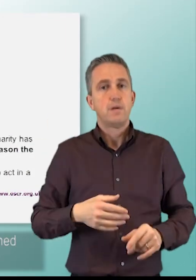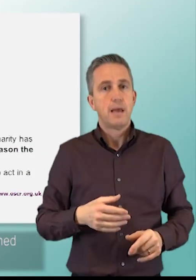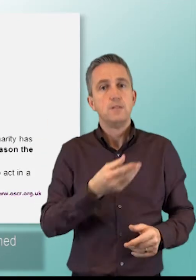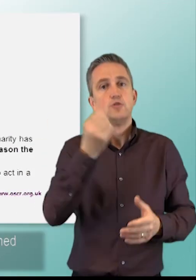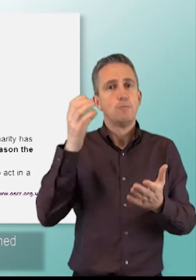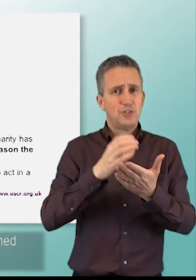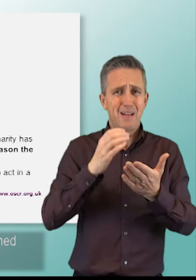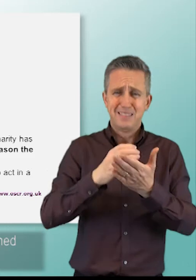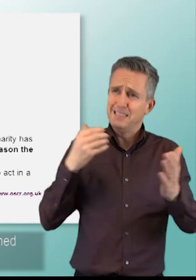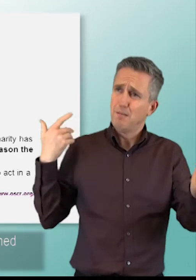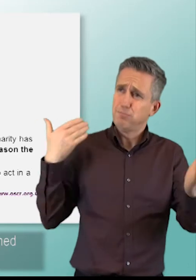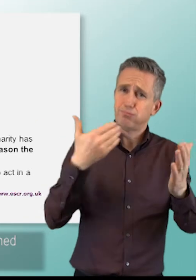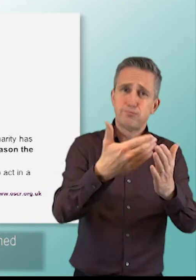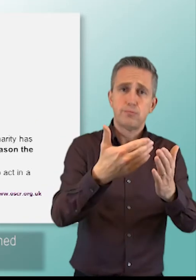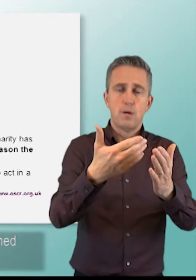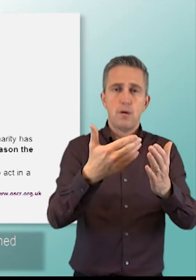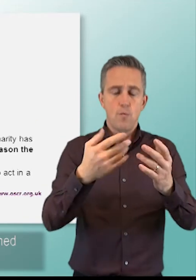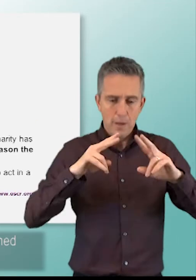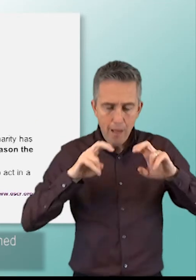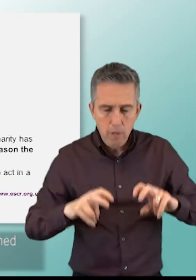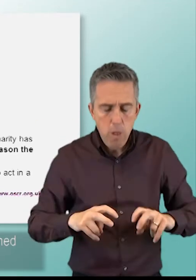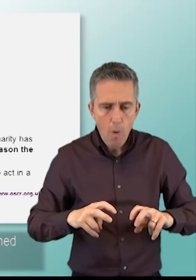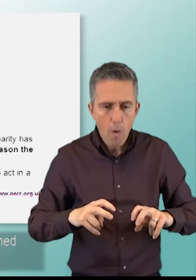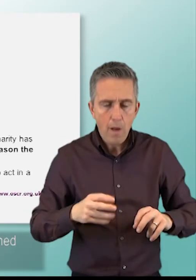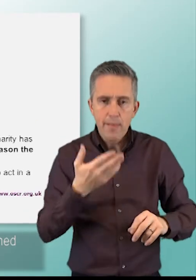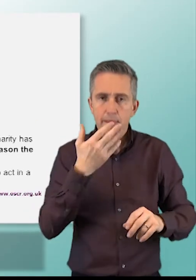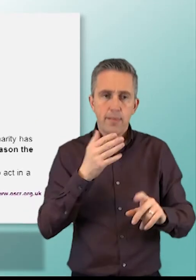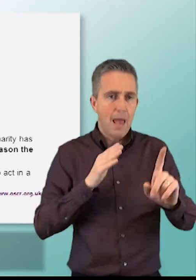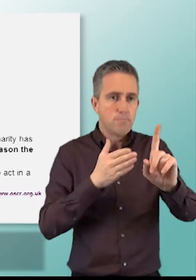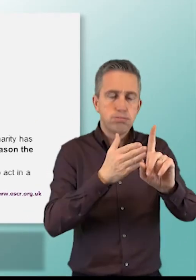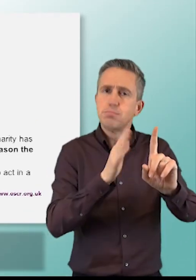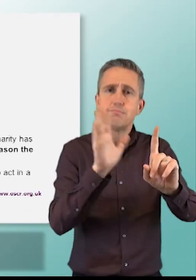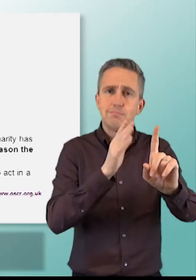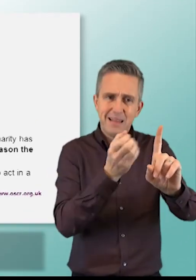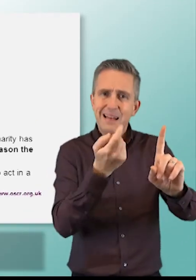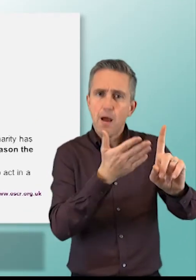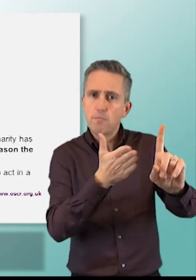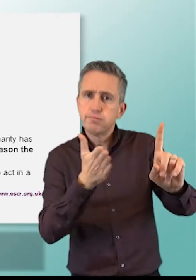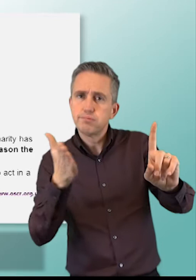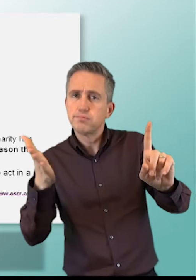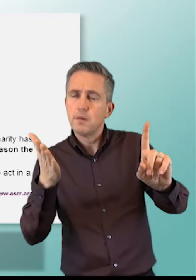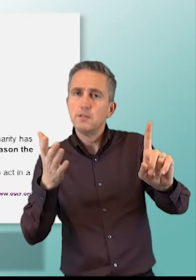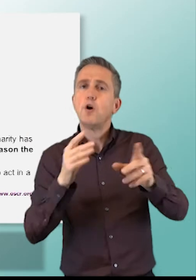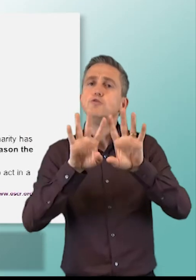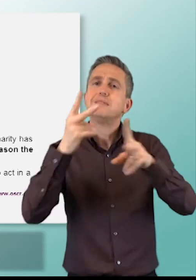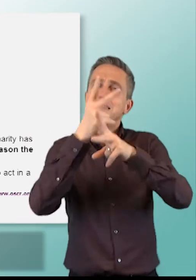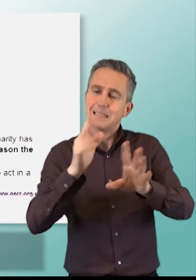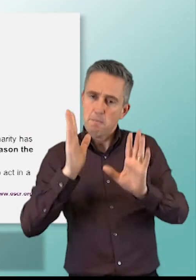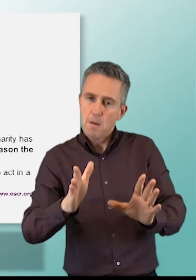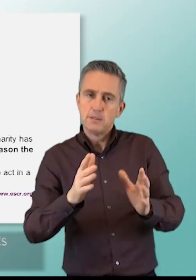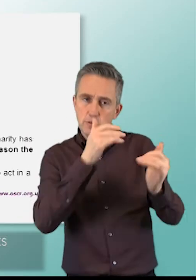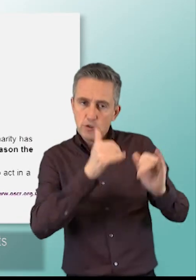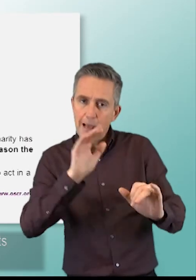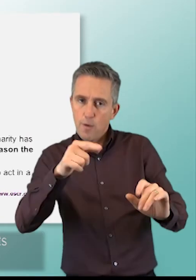issues with quite long established charities. They've kind of crept away over quite a long period of time, perhaps, from actually what they were set up to do,